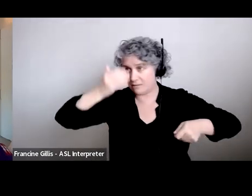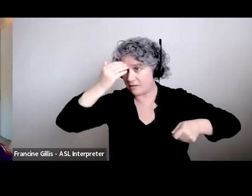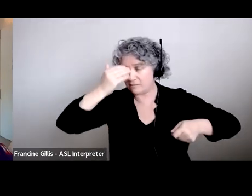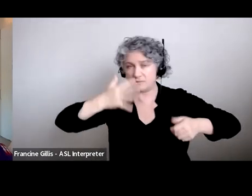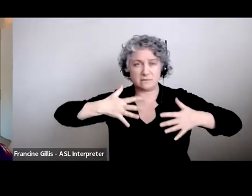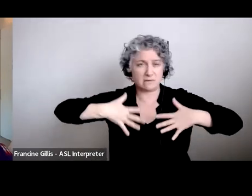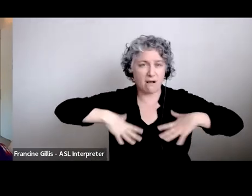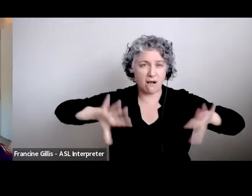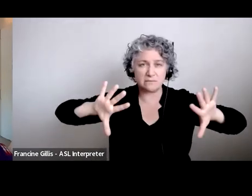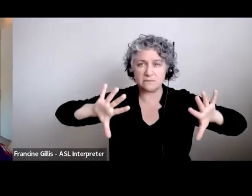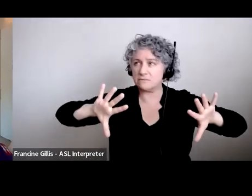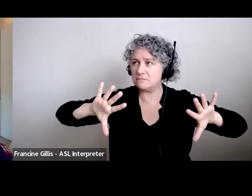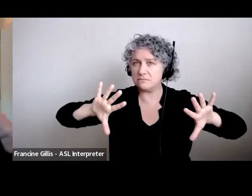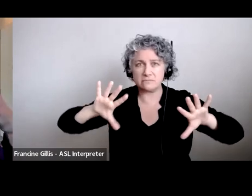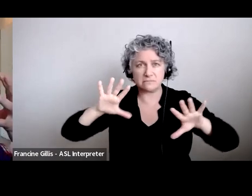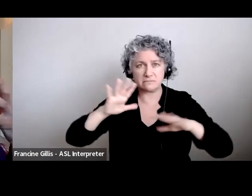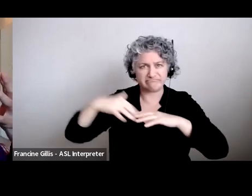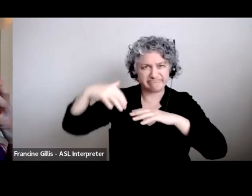costume knowledge, the